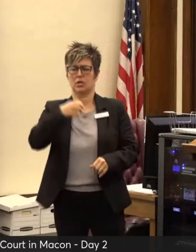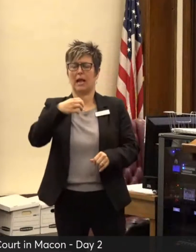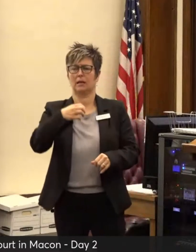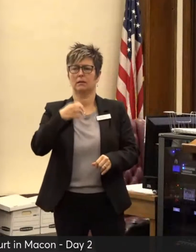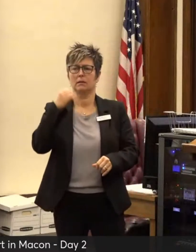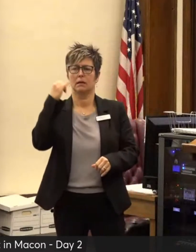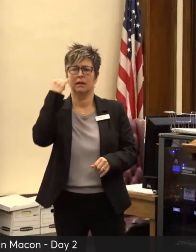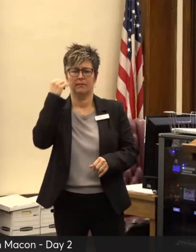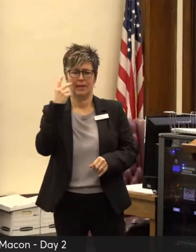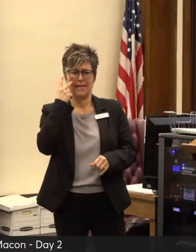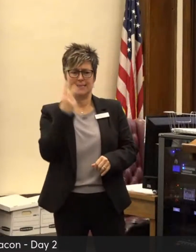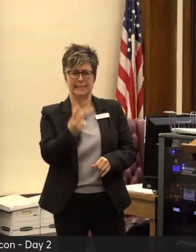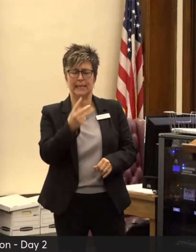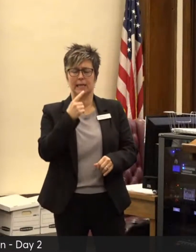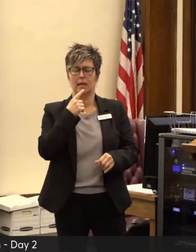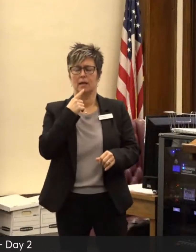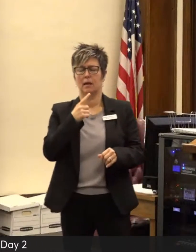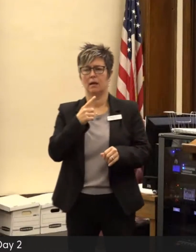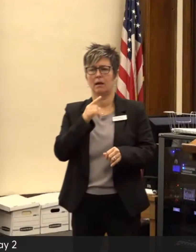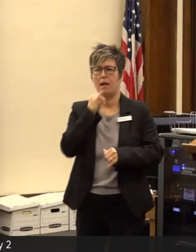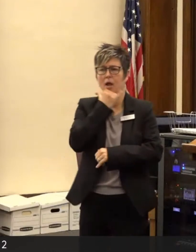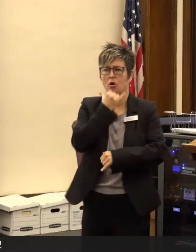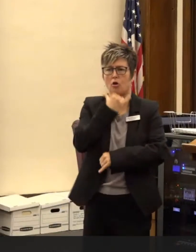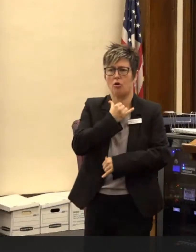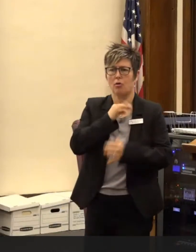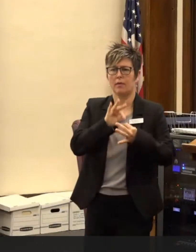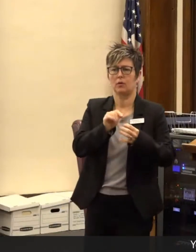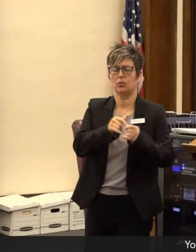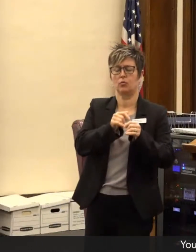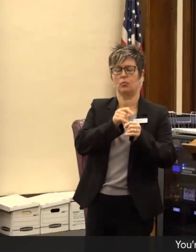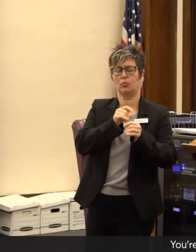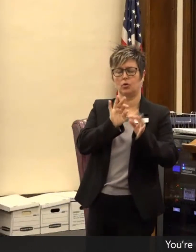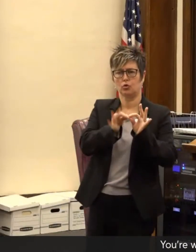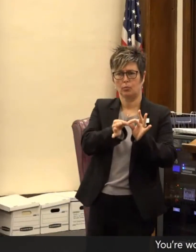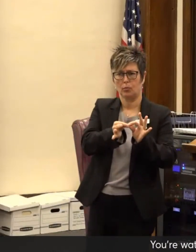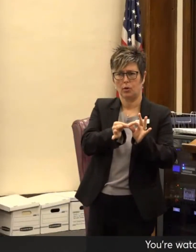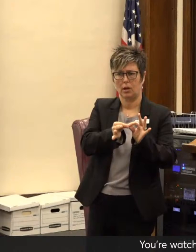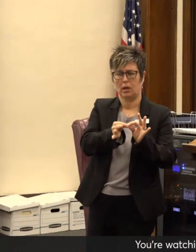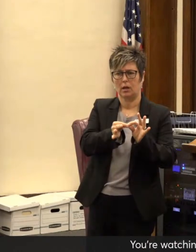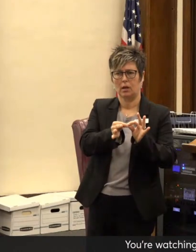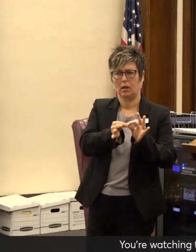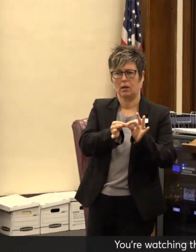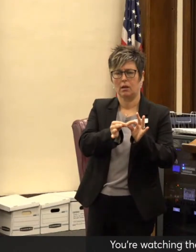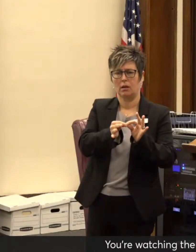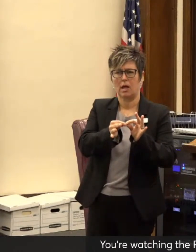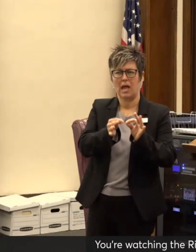like a contemporaneous objection? Have you seen that happen? Can you describe that for us?